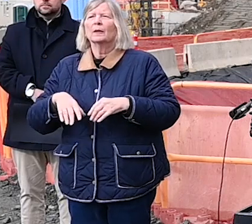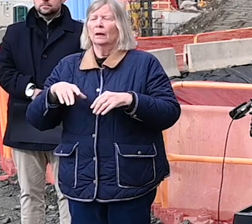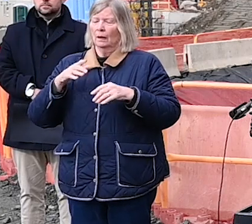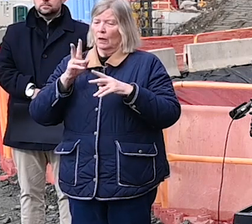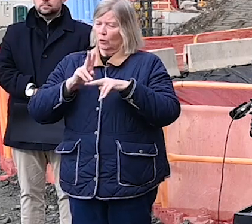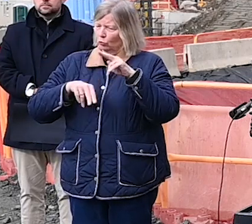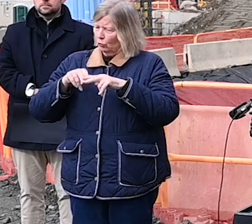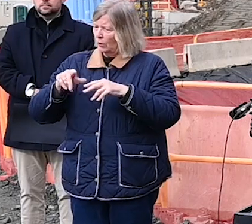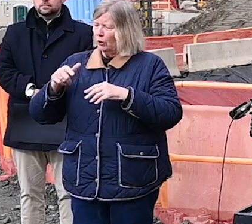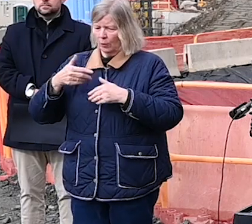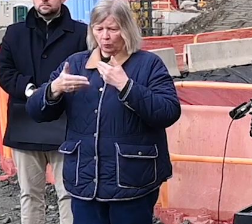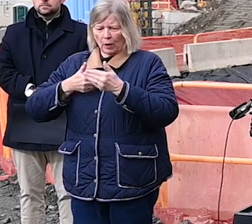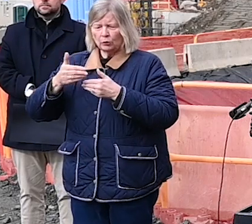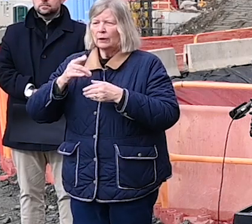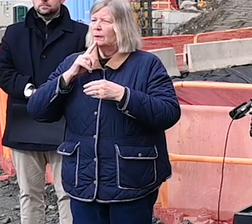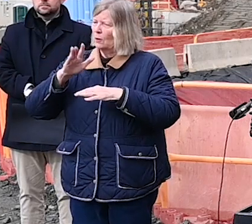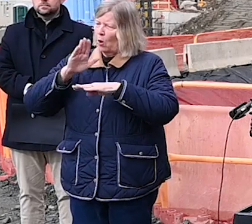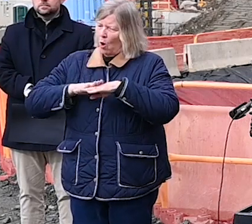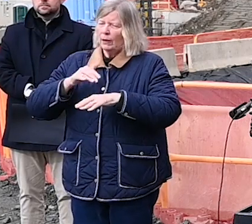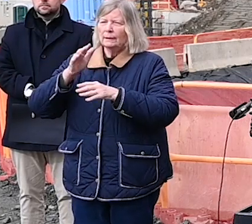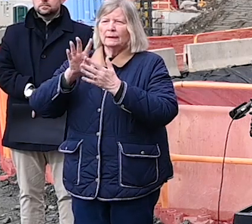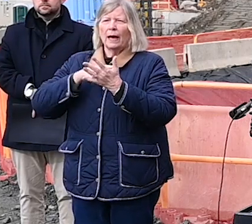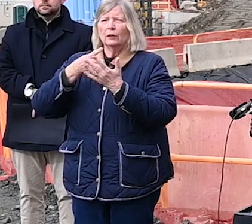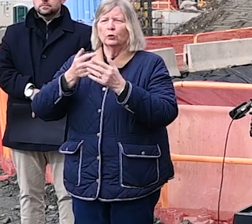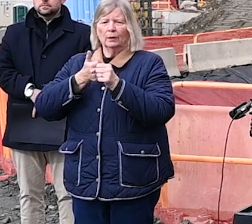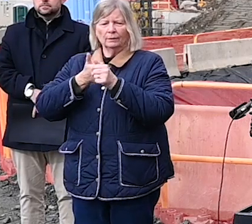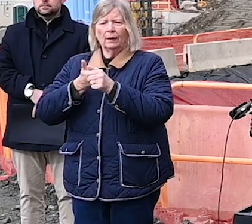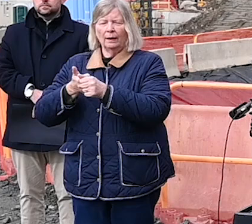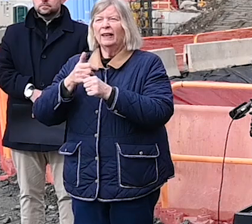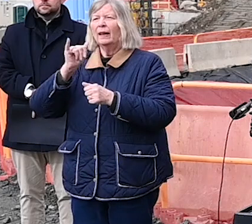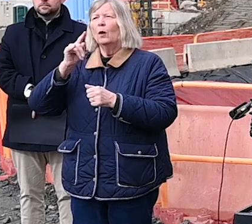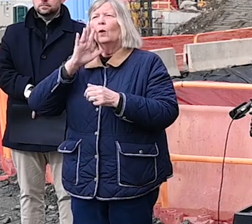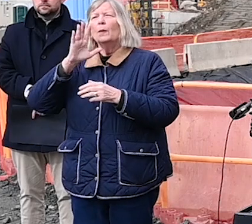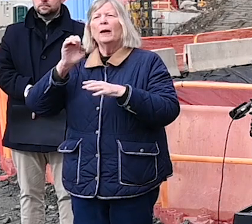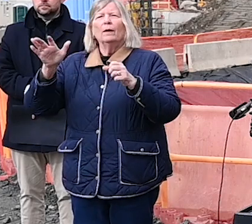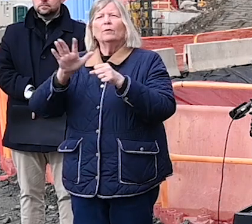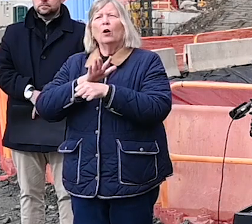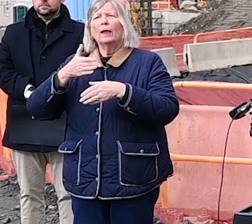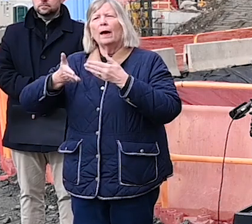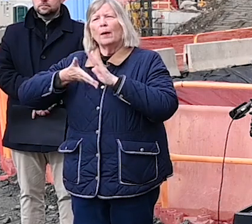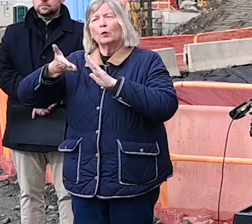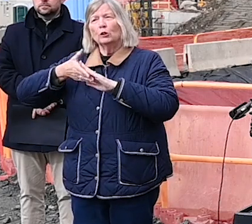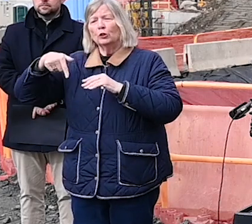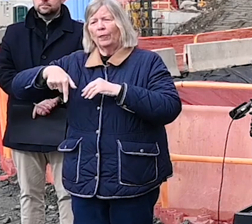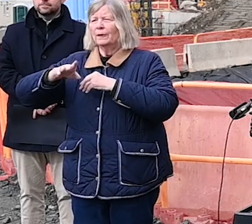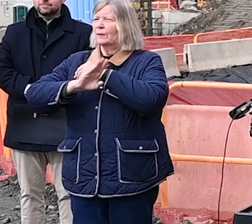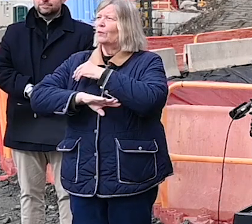is proceeding on schedule, and I'm pleased to announce that it will be fully operational this fall.